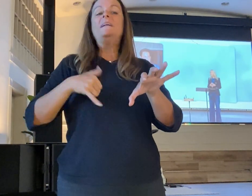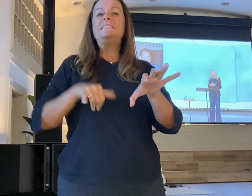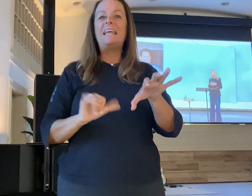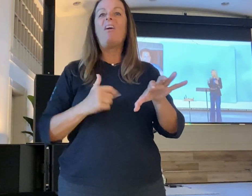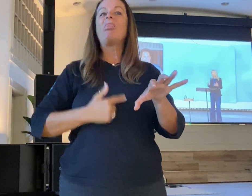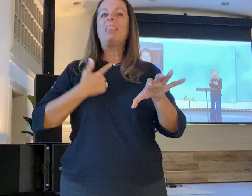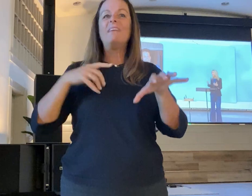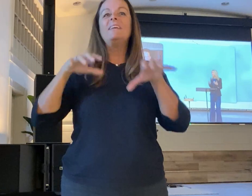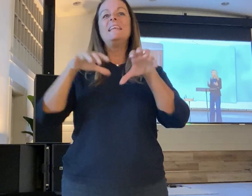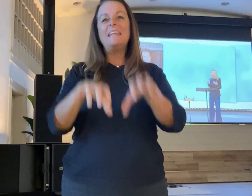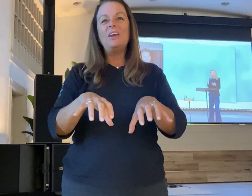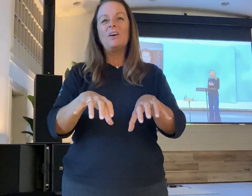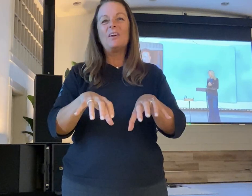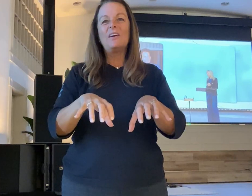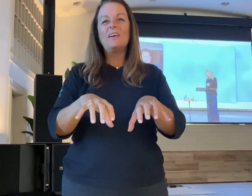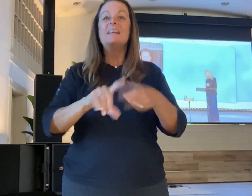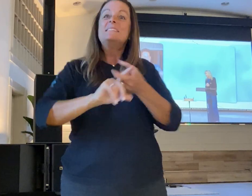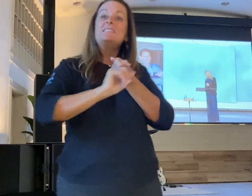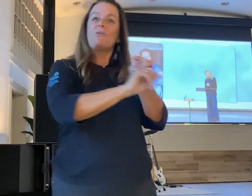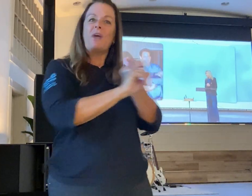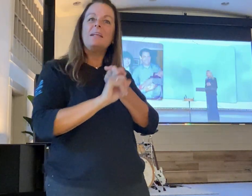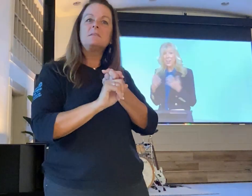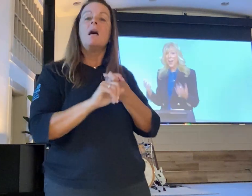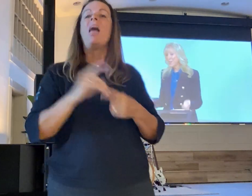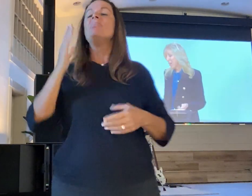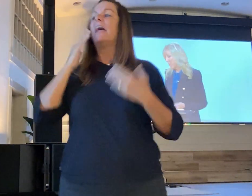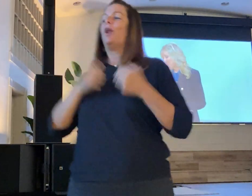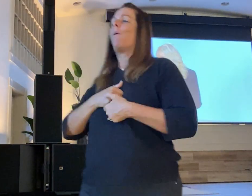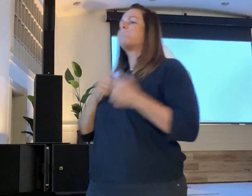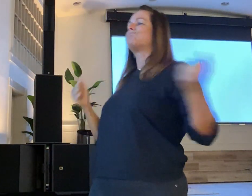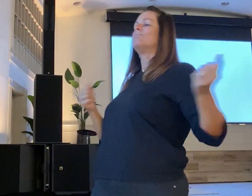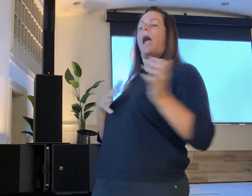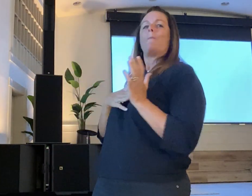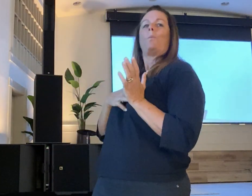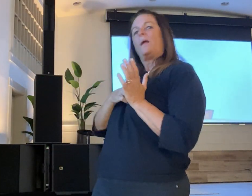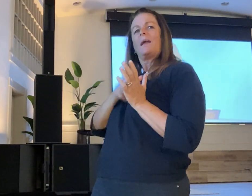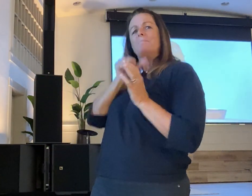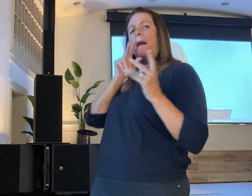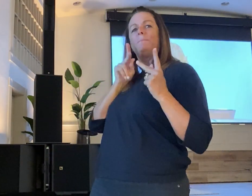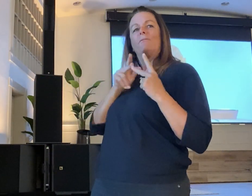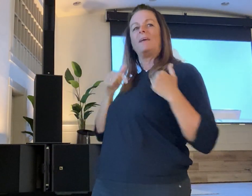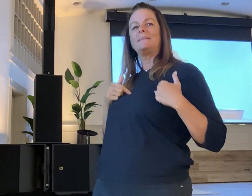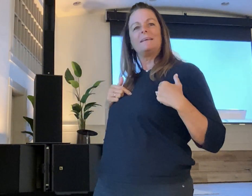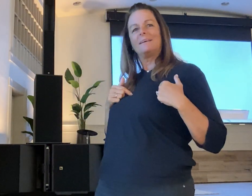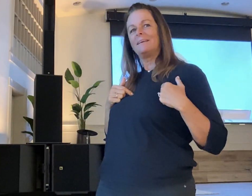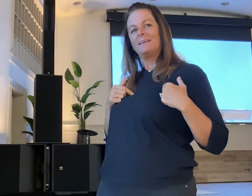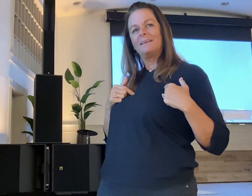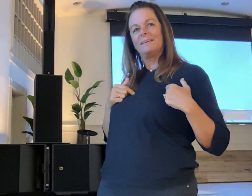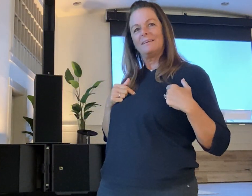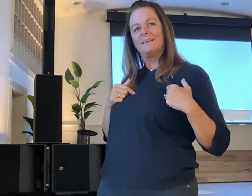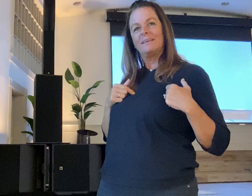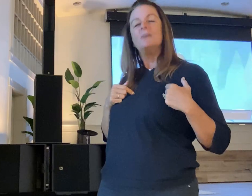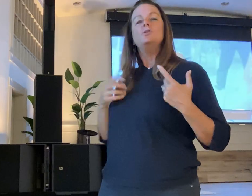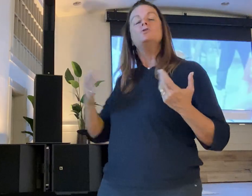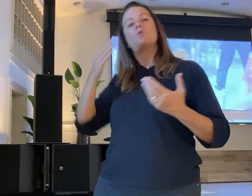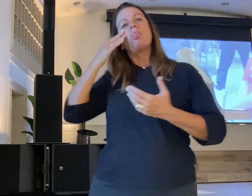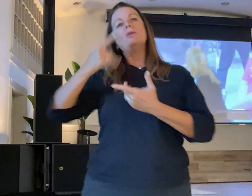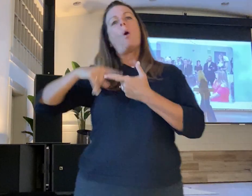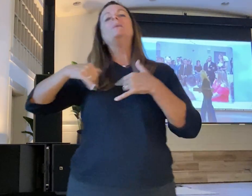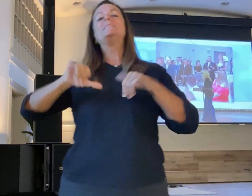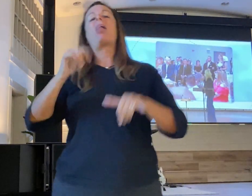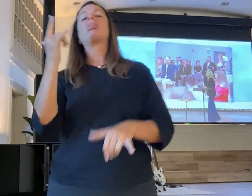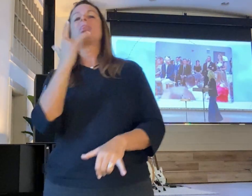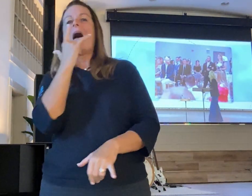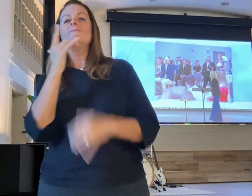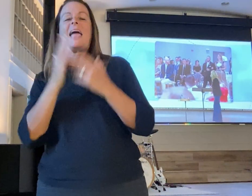know, so this relationship has marked our life. But I've got other diamonds I want to share with you, and the first one, the next one is when you look at this